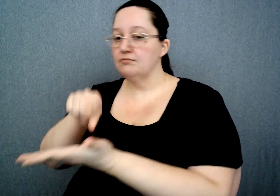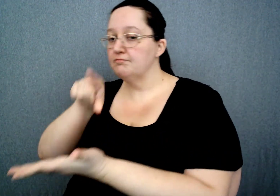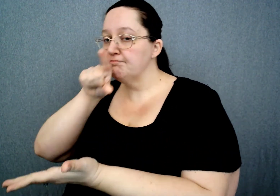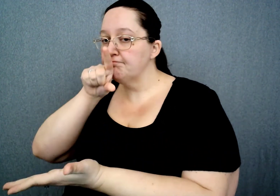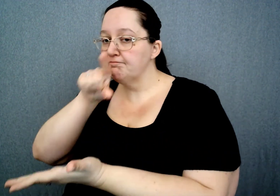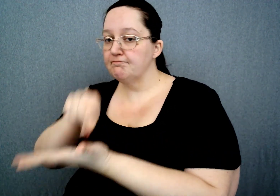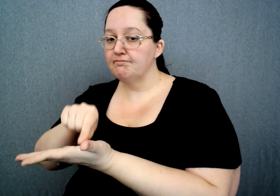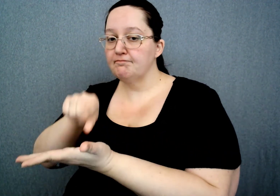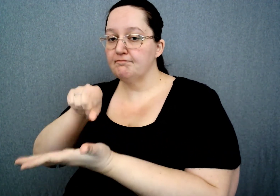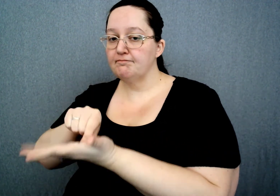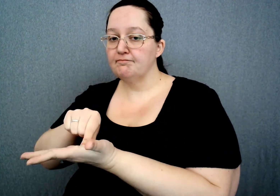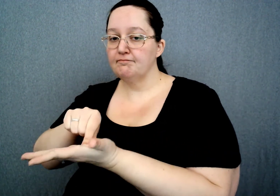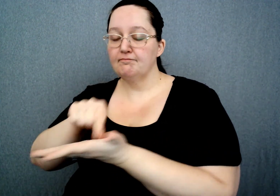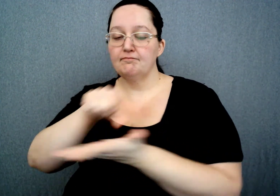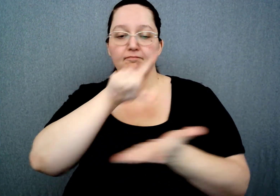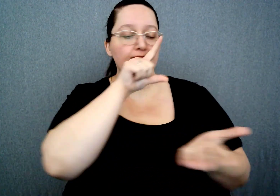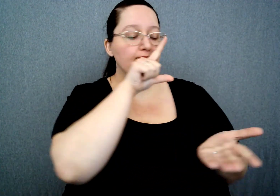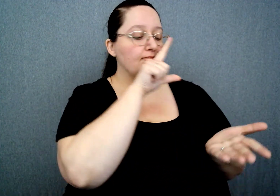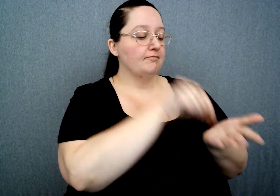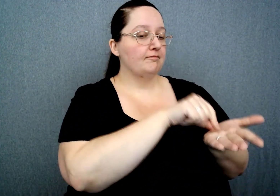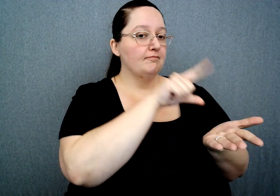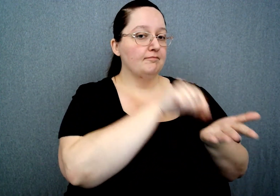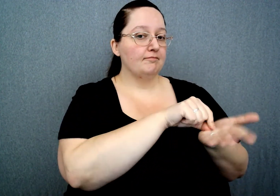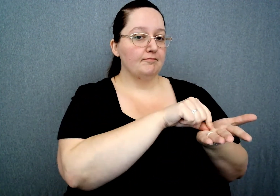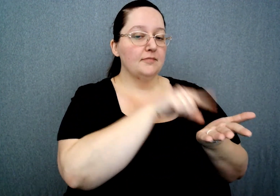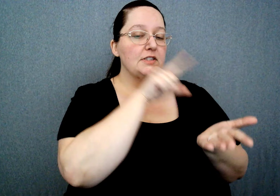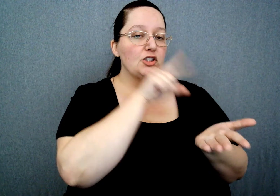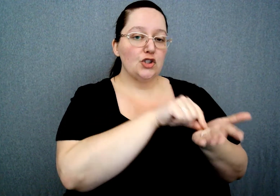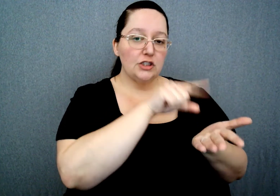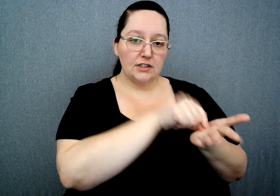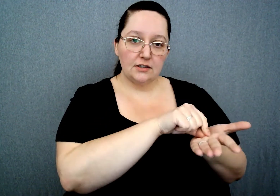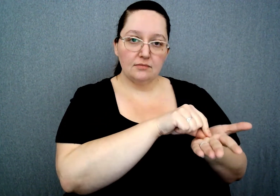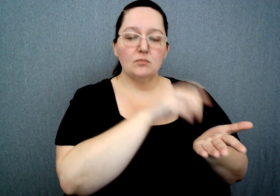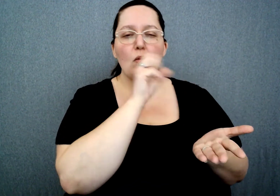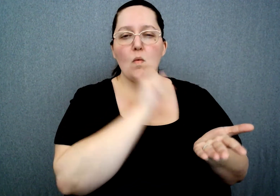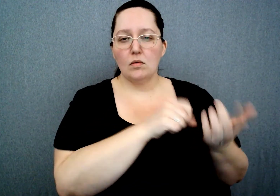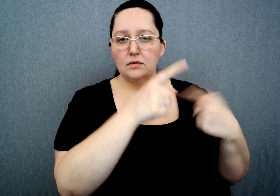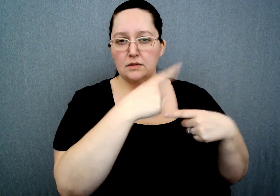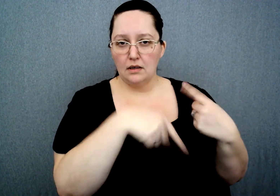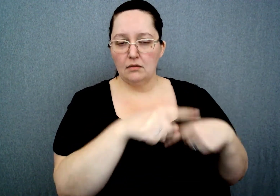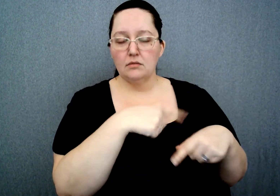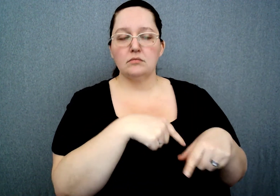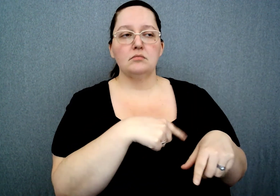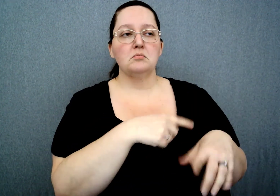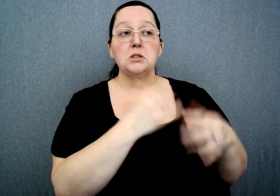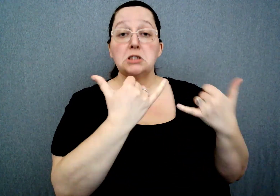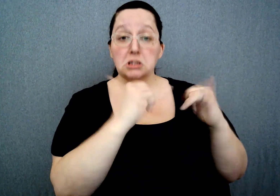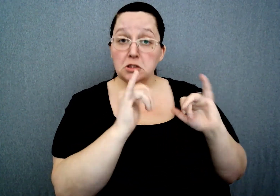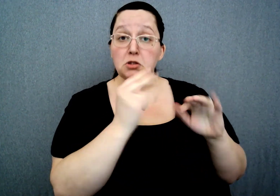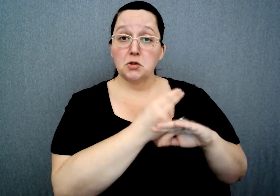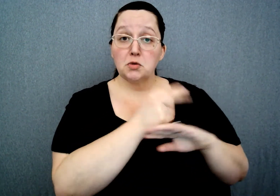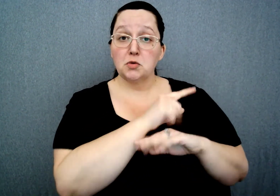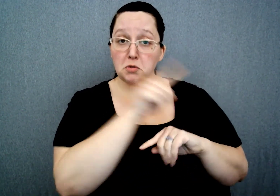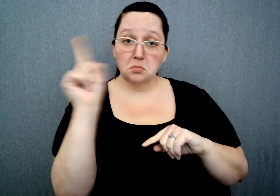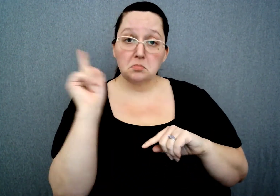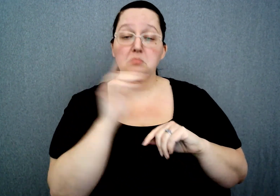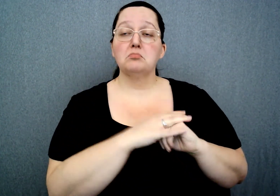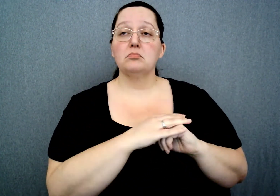would peck into the non-dominant hand, chicken. As an older sign, you'll still see it used